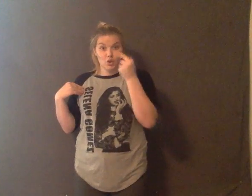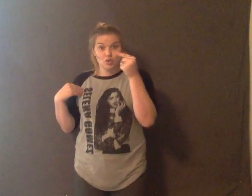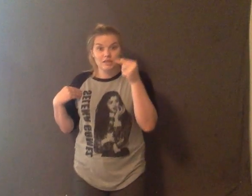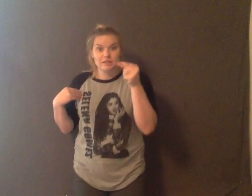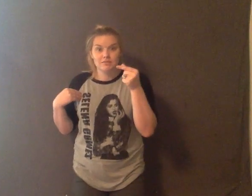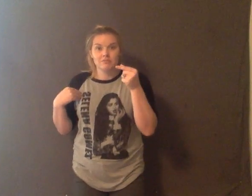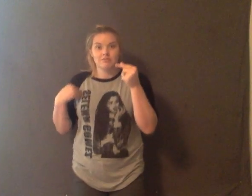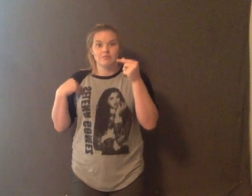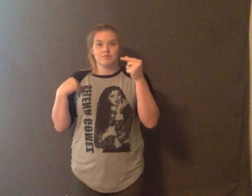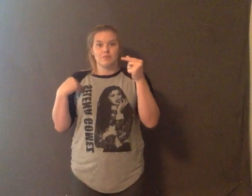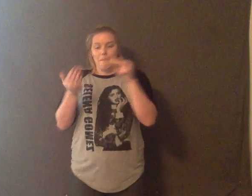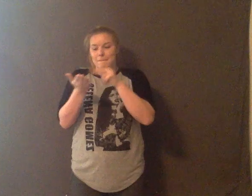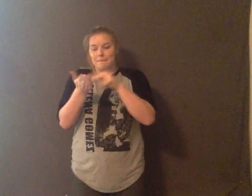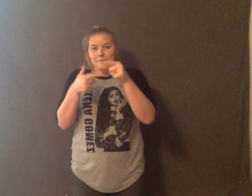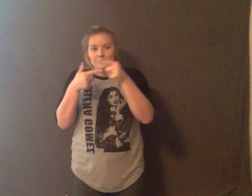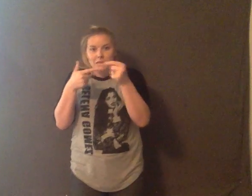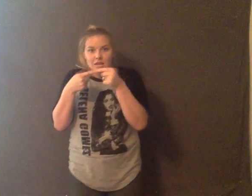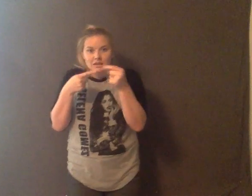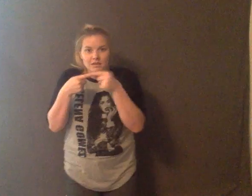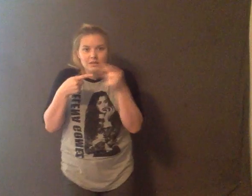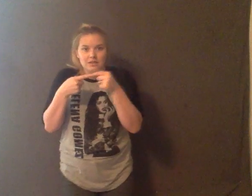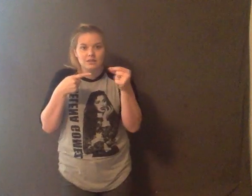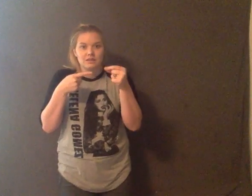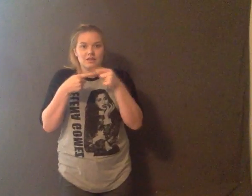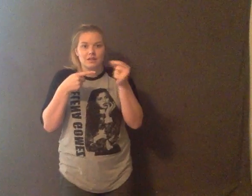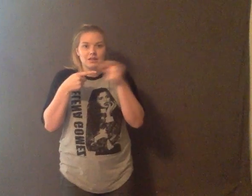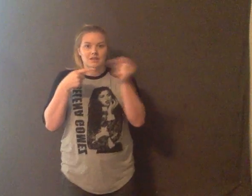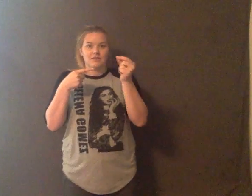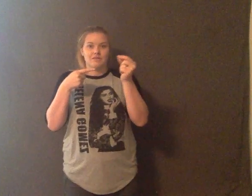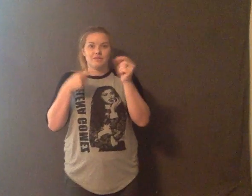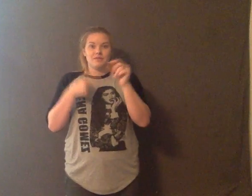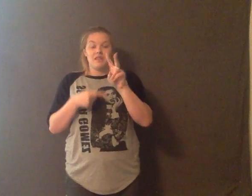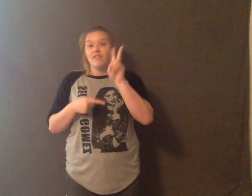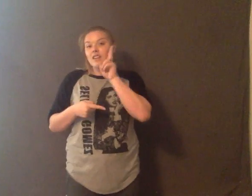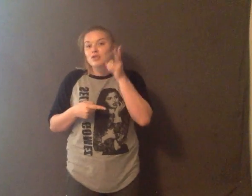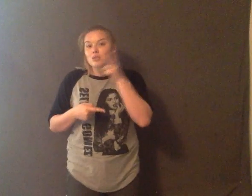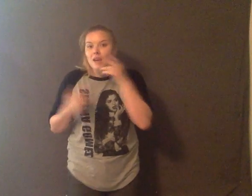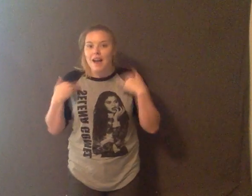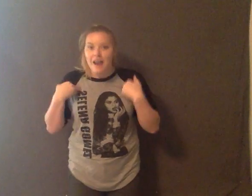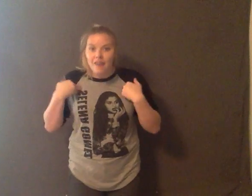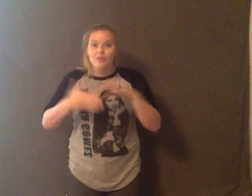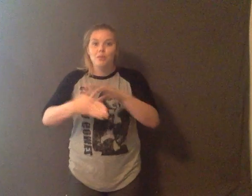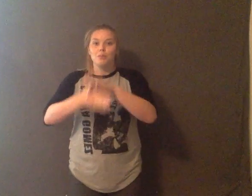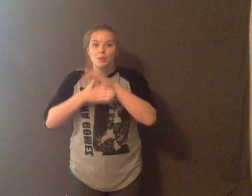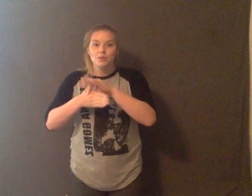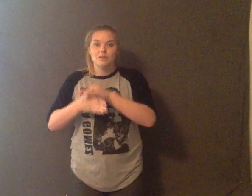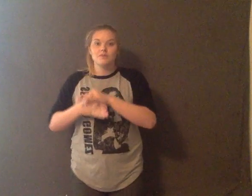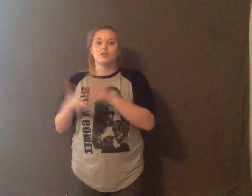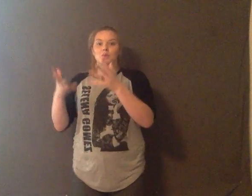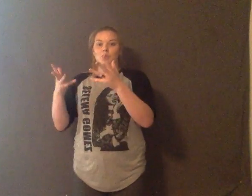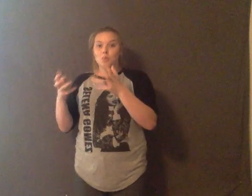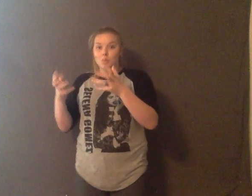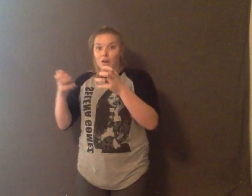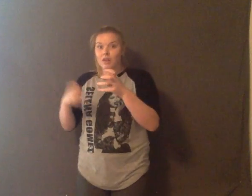loaded with protein. Vegetables are loaded with protein. You really want to get your protein from plants because